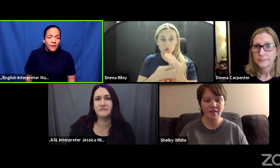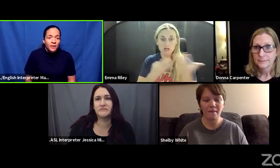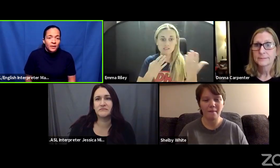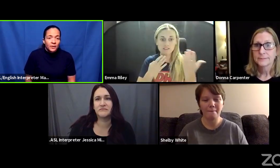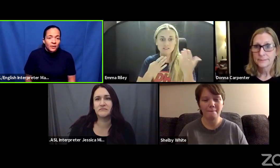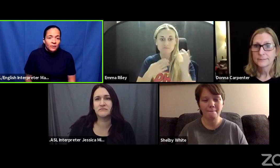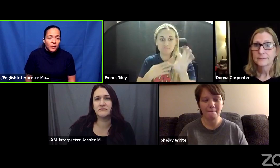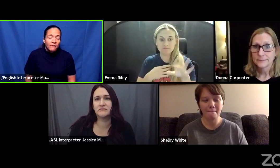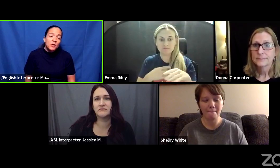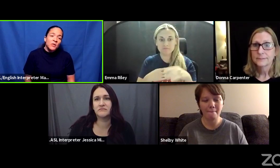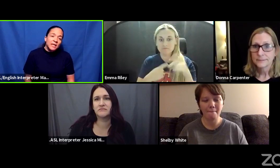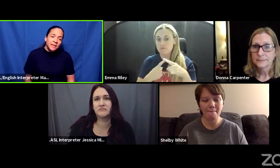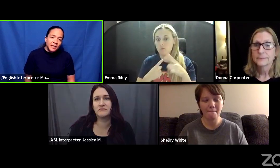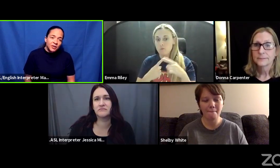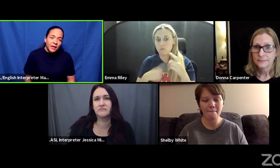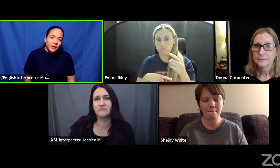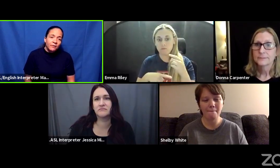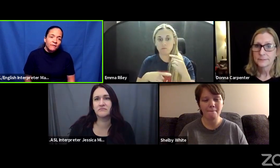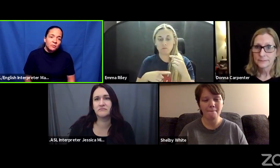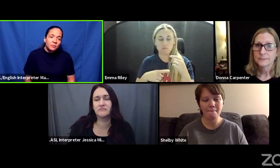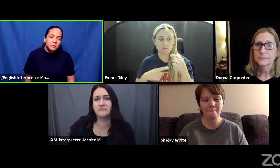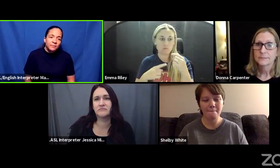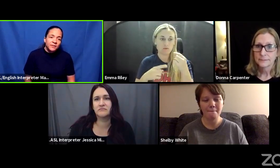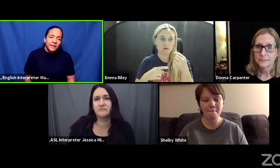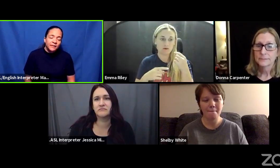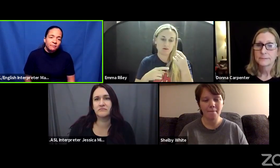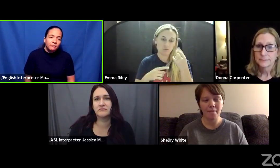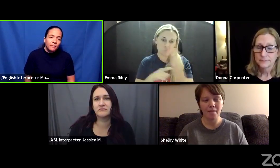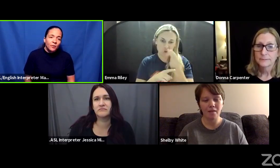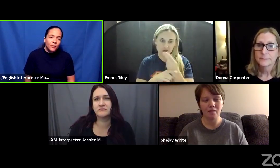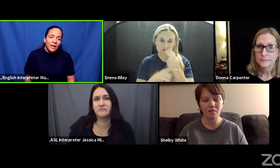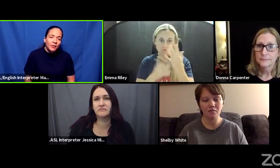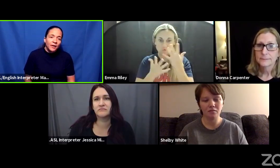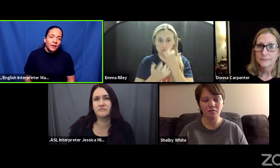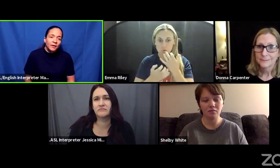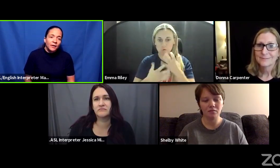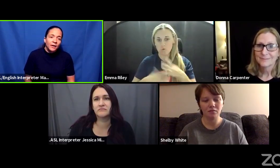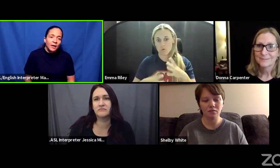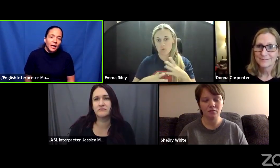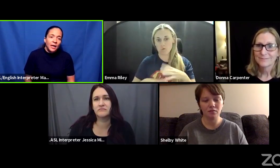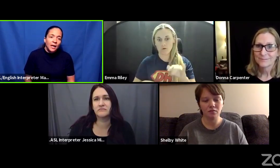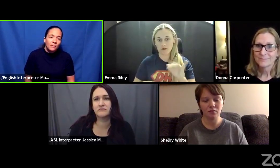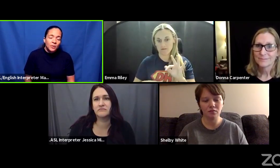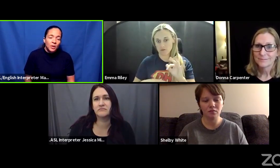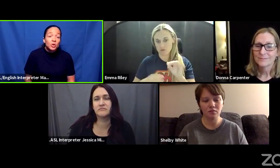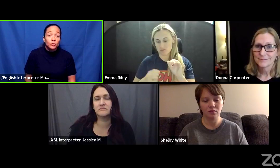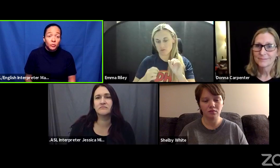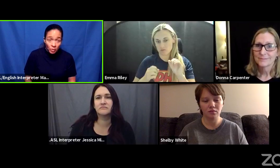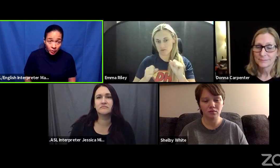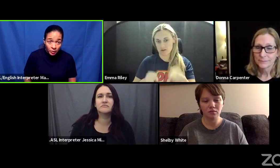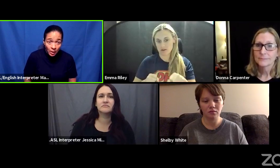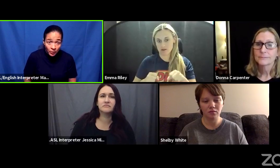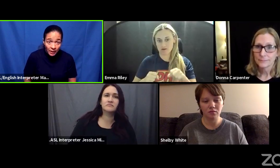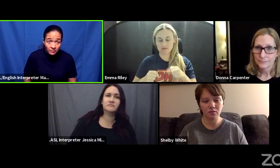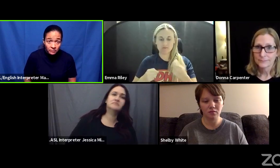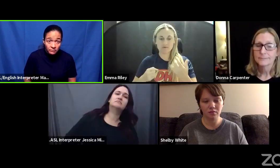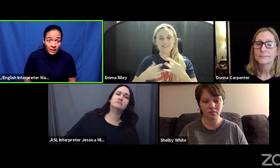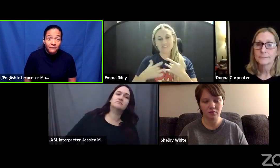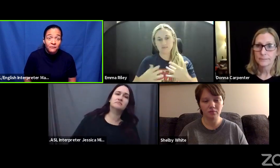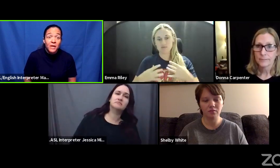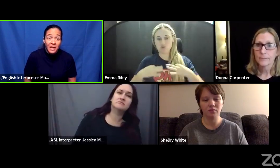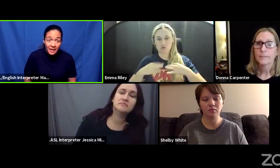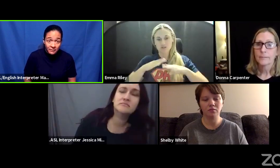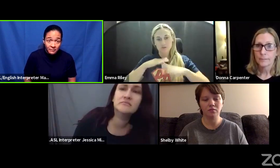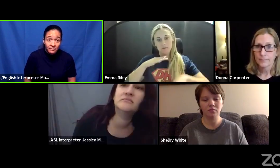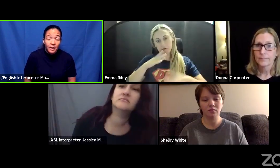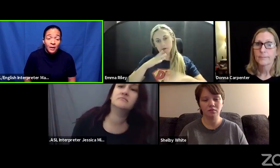Sure. A few things I could share, a few tips I could throw out there. Use darker clothing